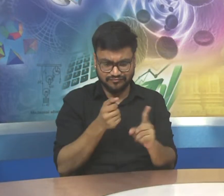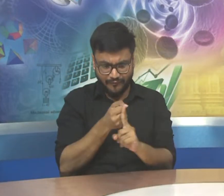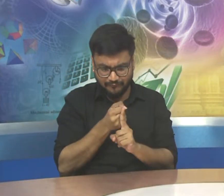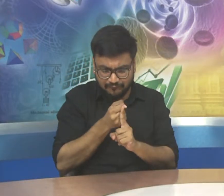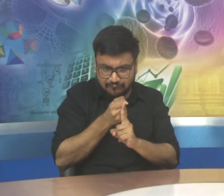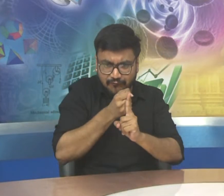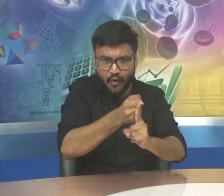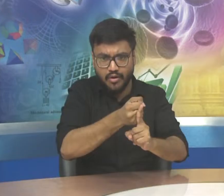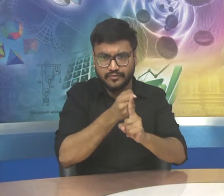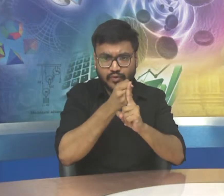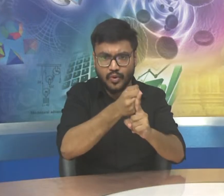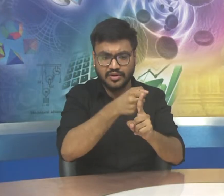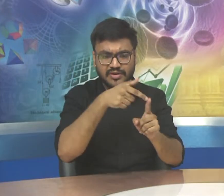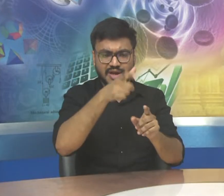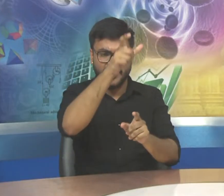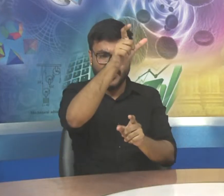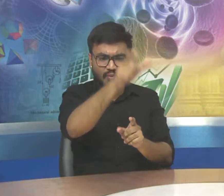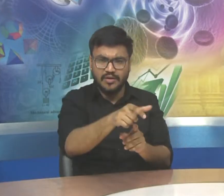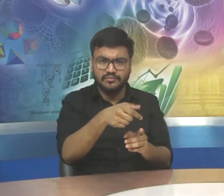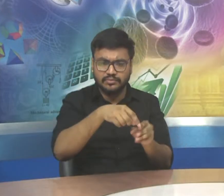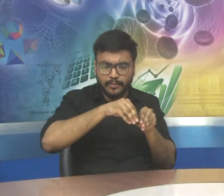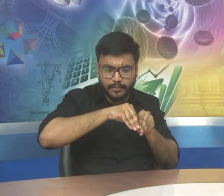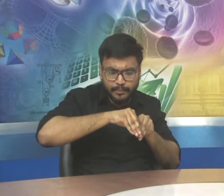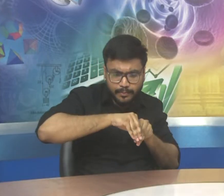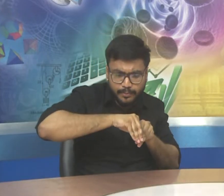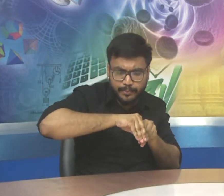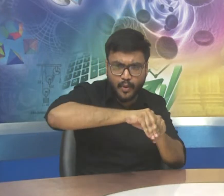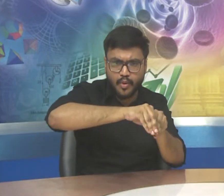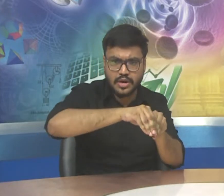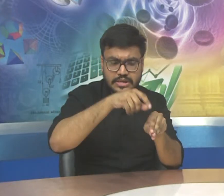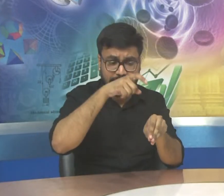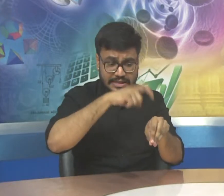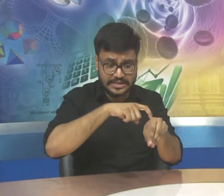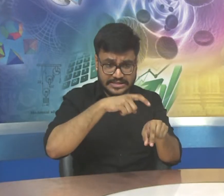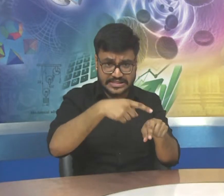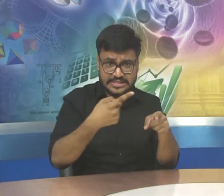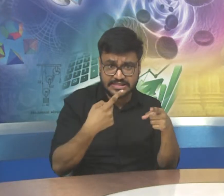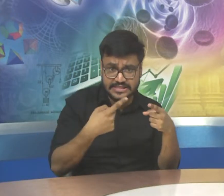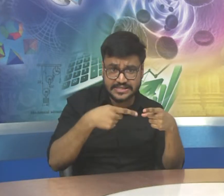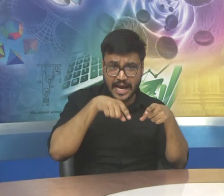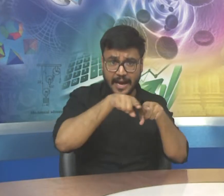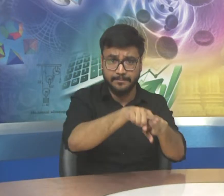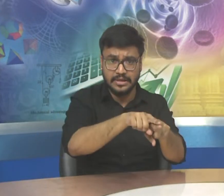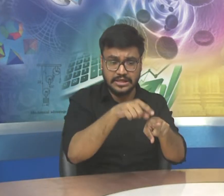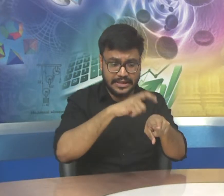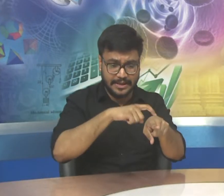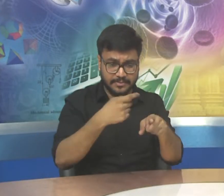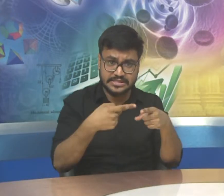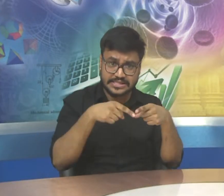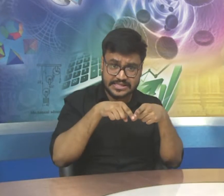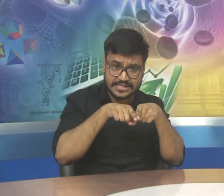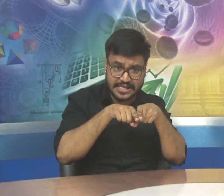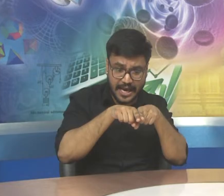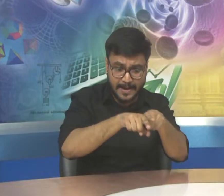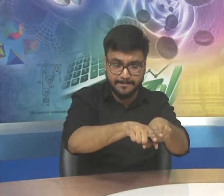Work is found by multiplying the force applied and the distance moved in the